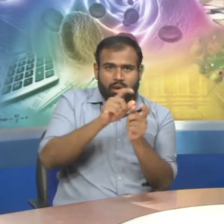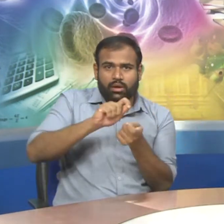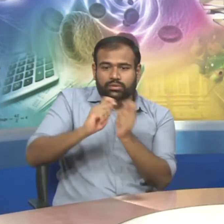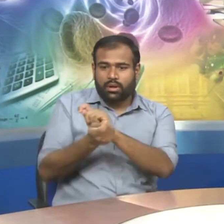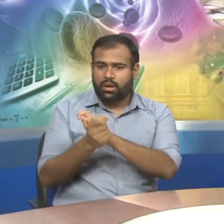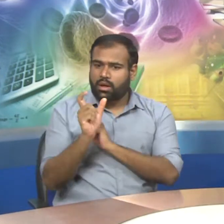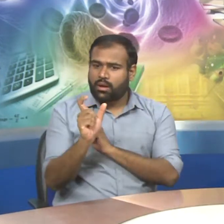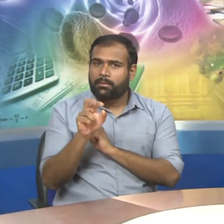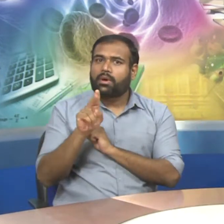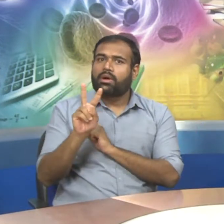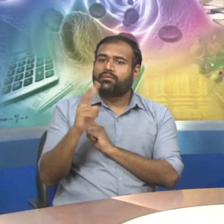signs.